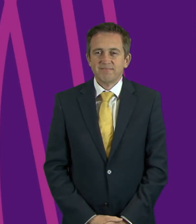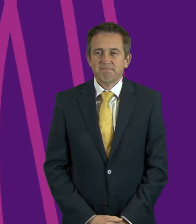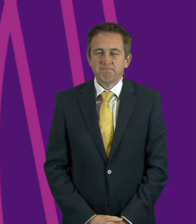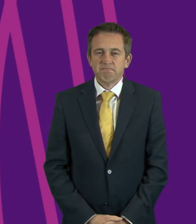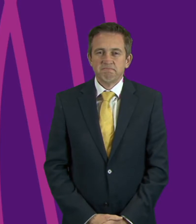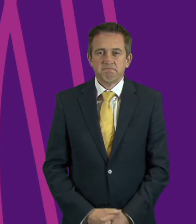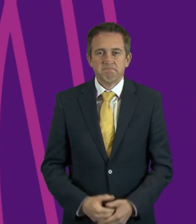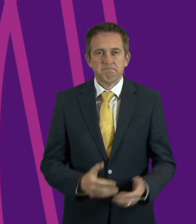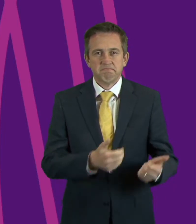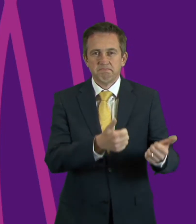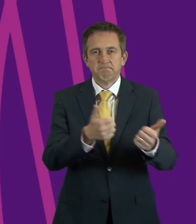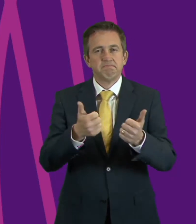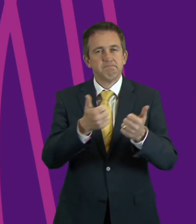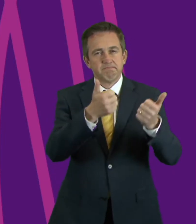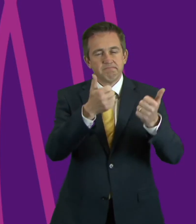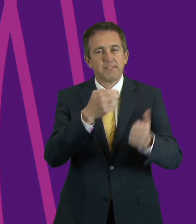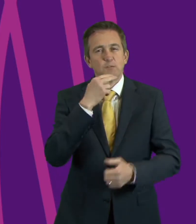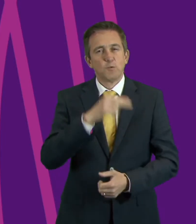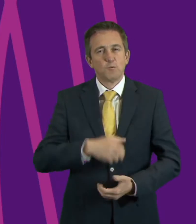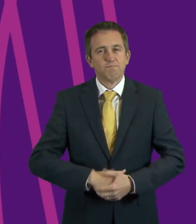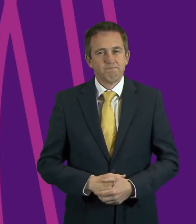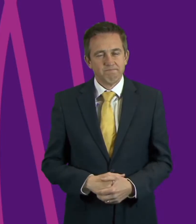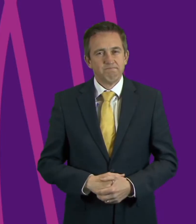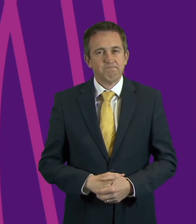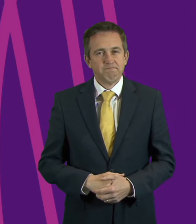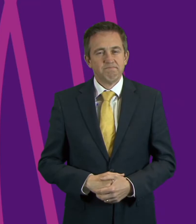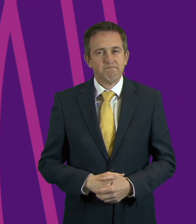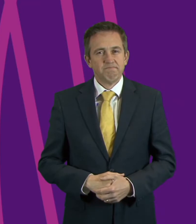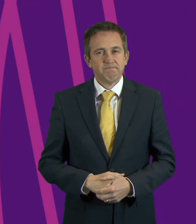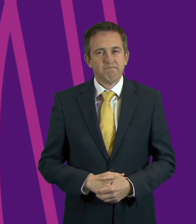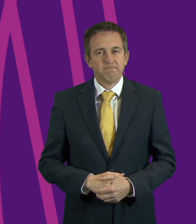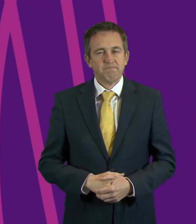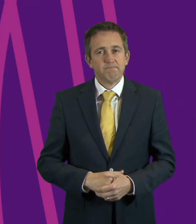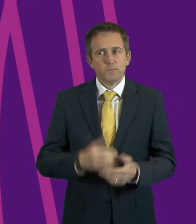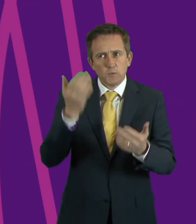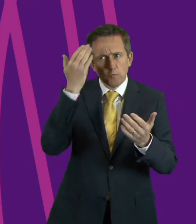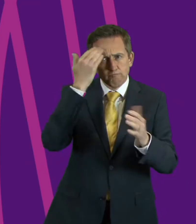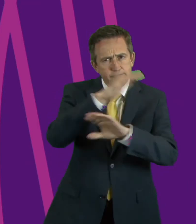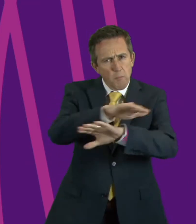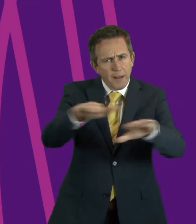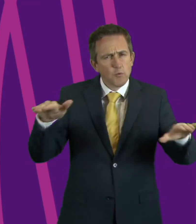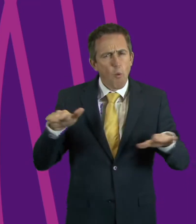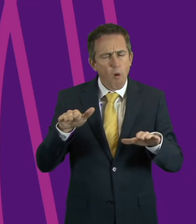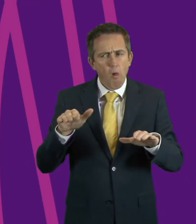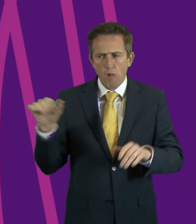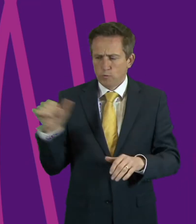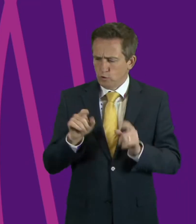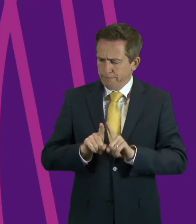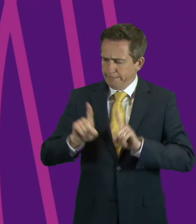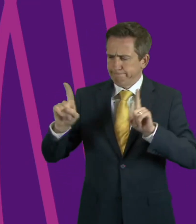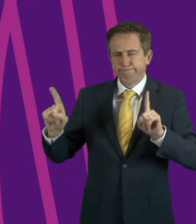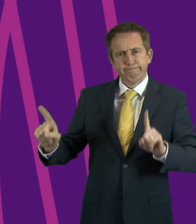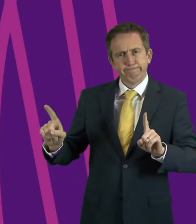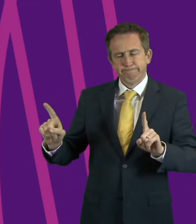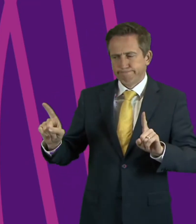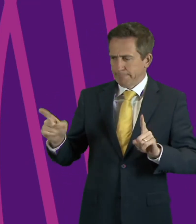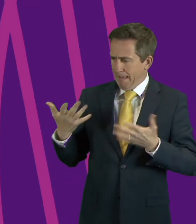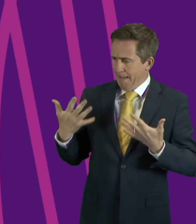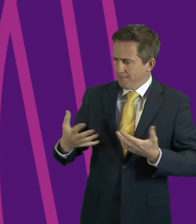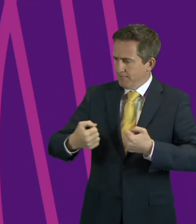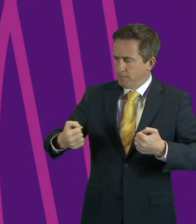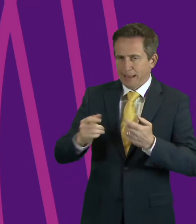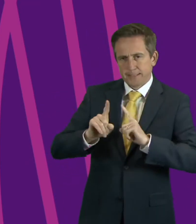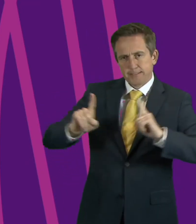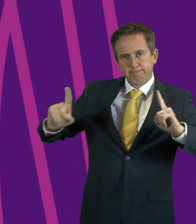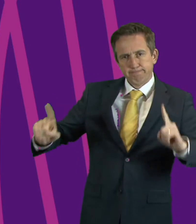Good afternoon, everyone. Before we begin, just remind everybody of the social distancing regulations that are in place throughout the chamber and